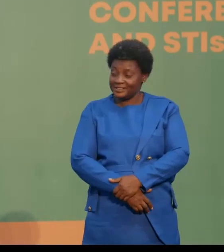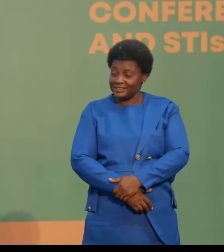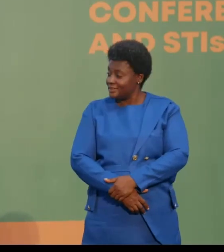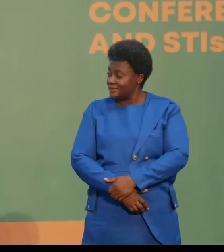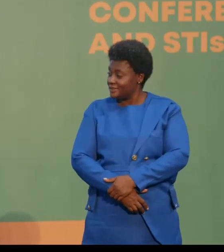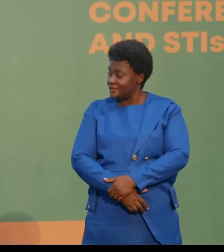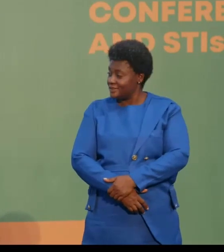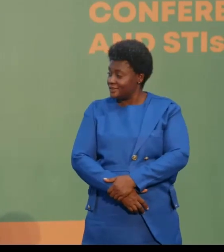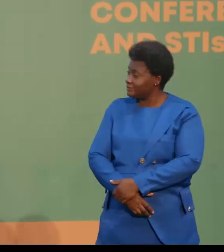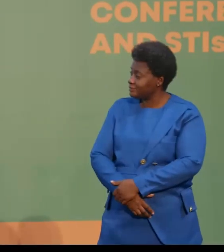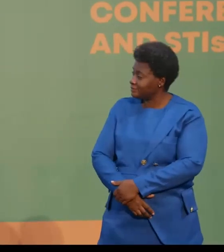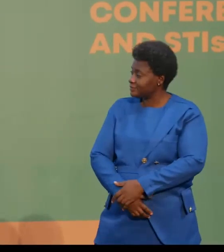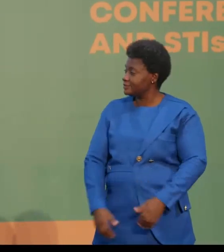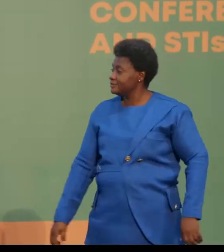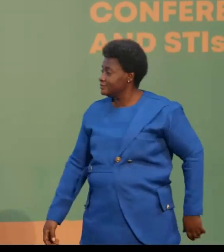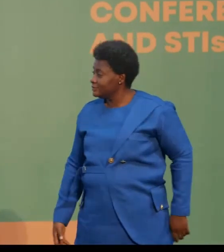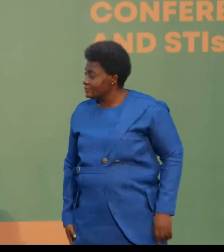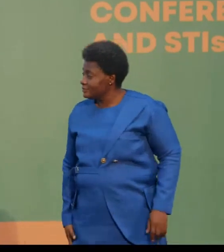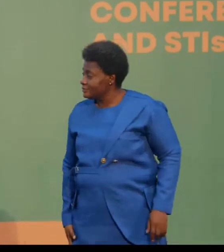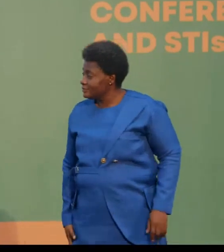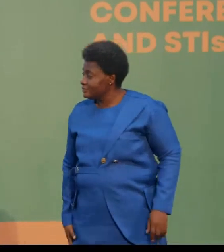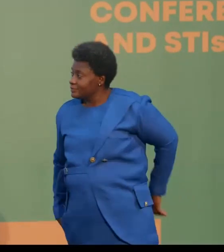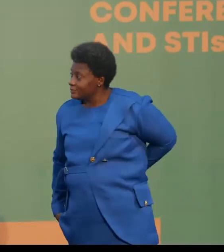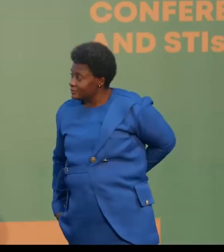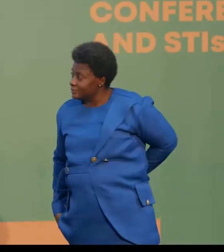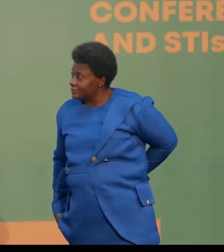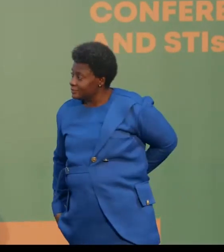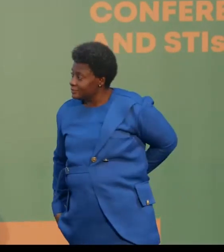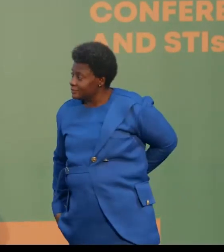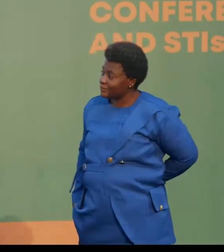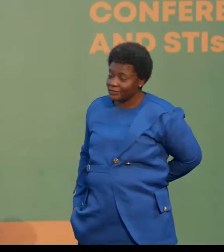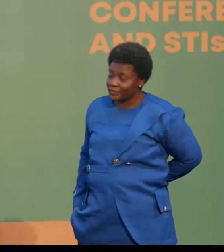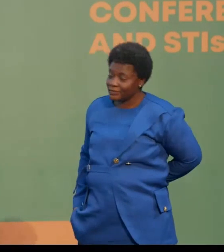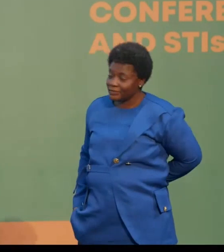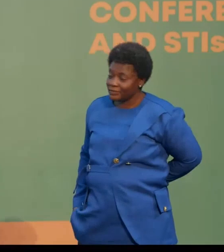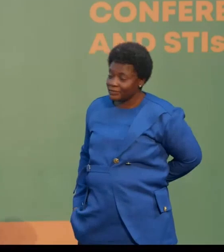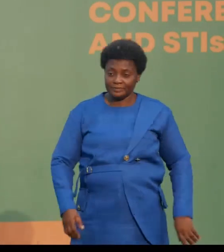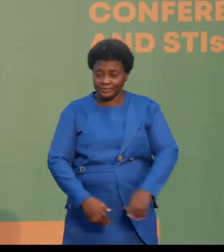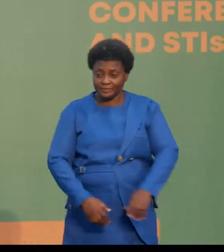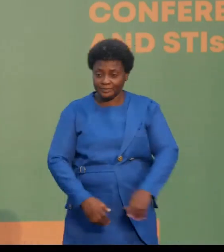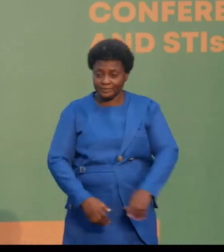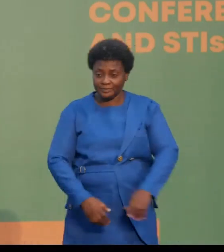Yeah, merci beaucoup, merci. Oui, c'était bien passé, oui.